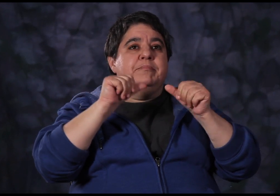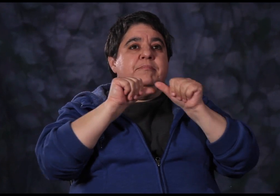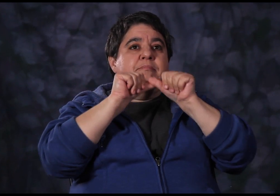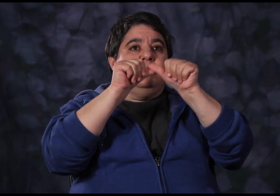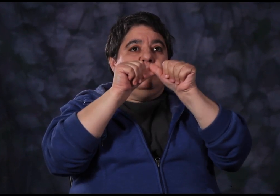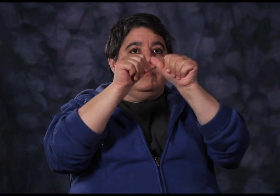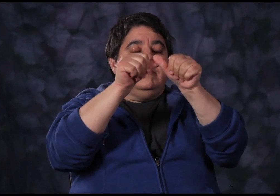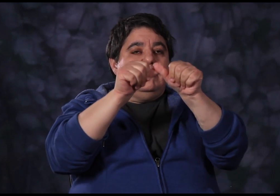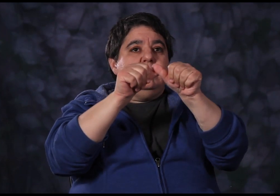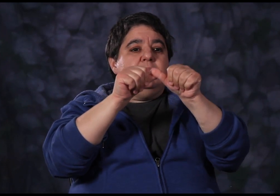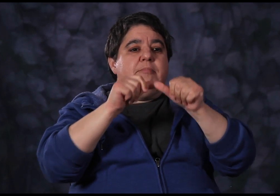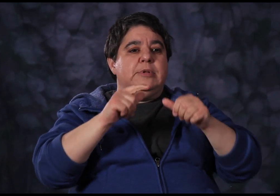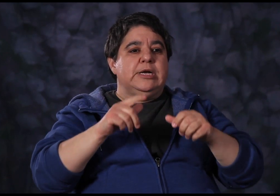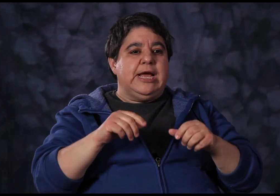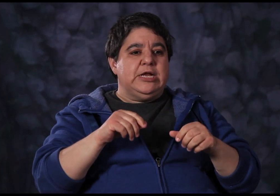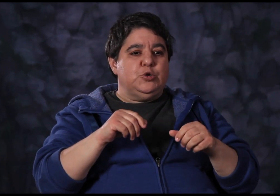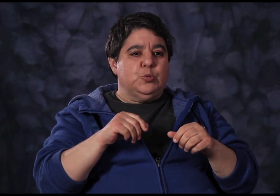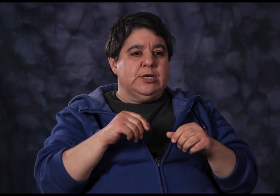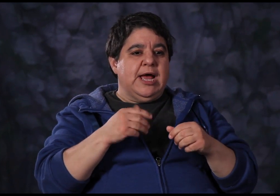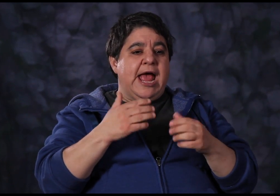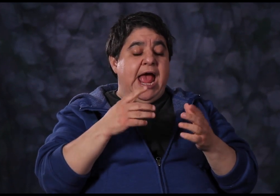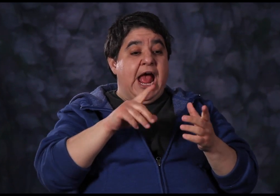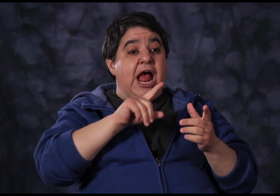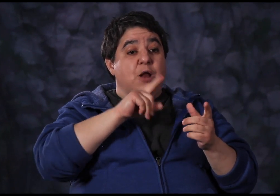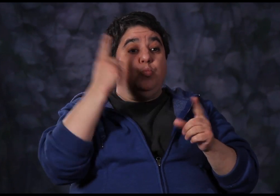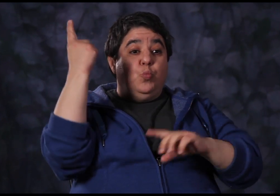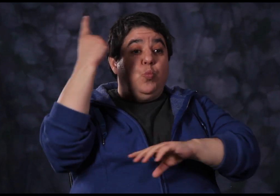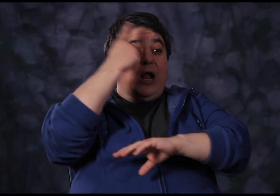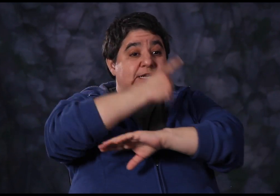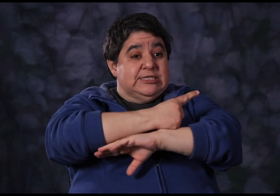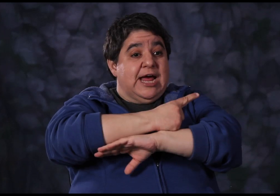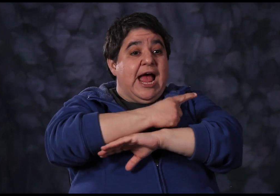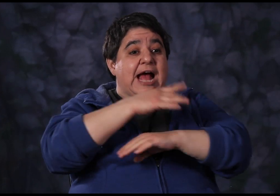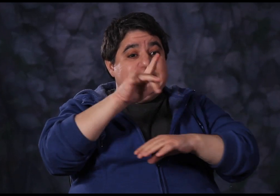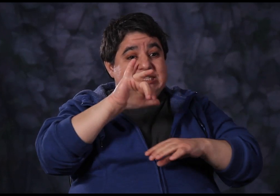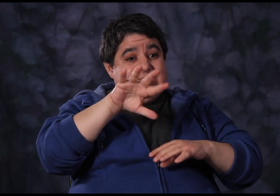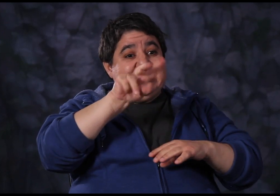telling me and guiding me to take a more positive path in my life.